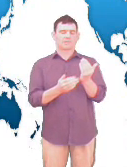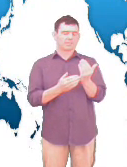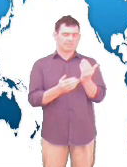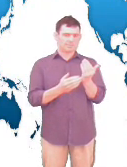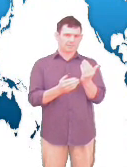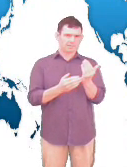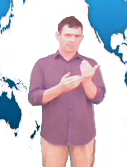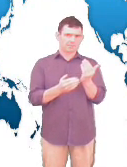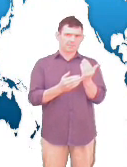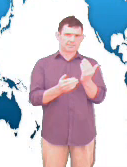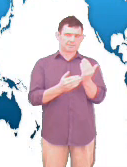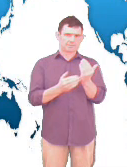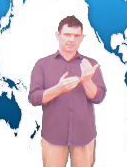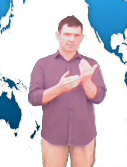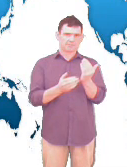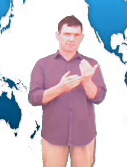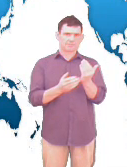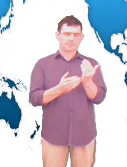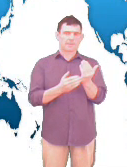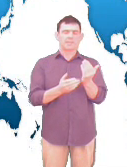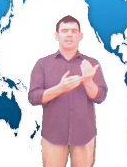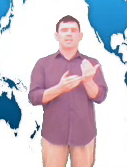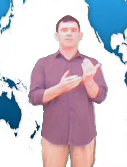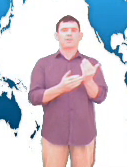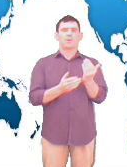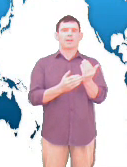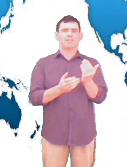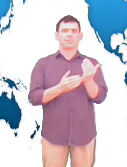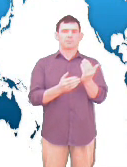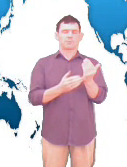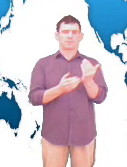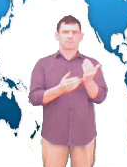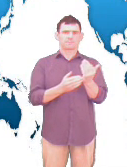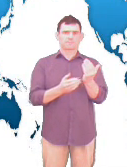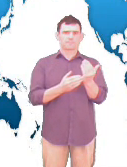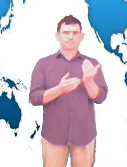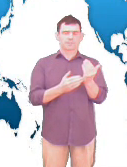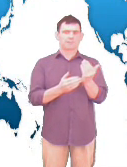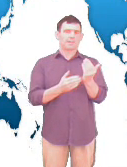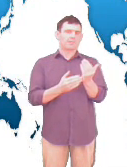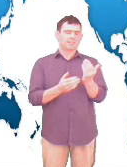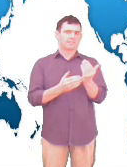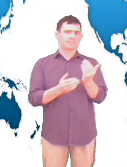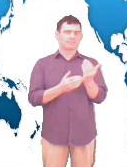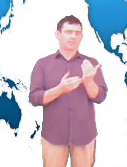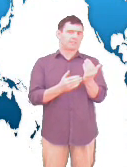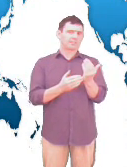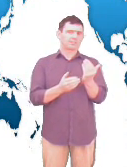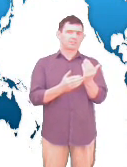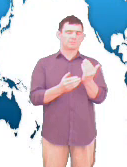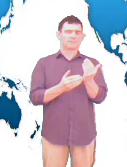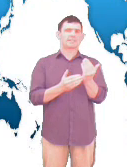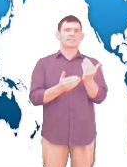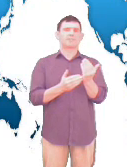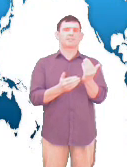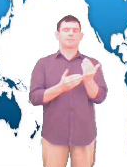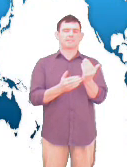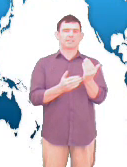I deeply and completely accept myself. Even though I have that number of that reason, of that excuse, of that